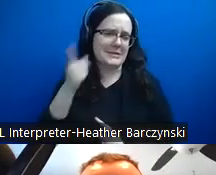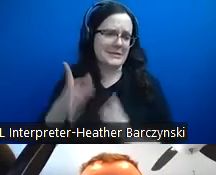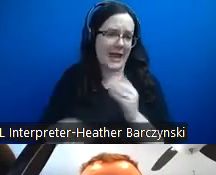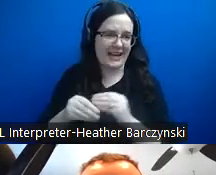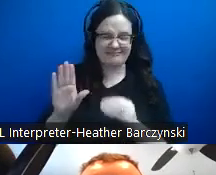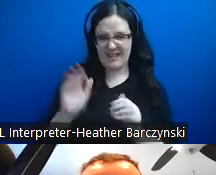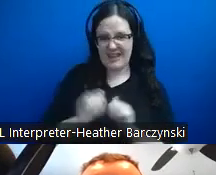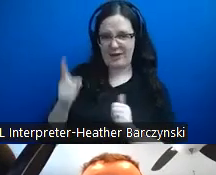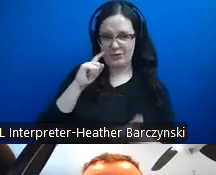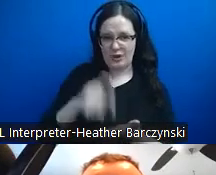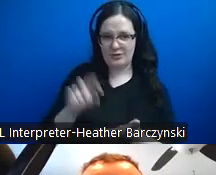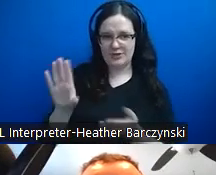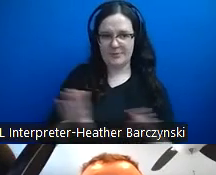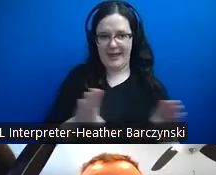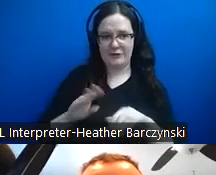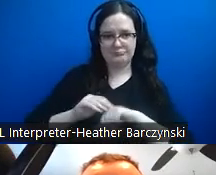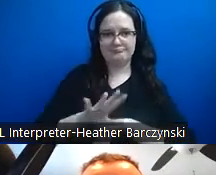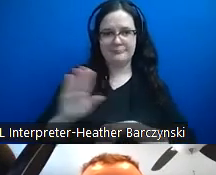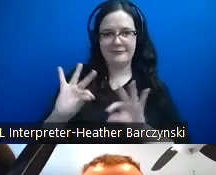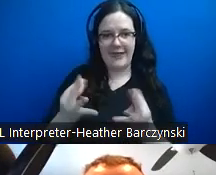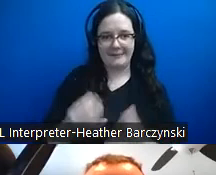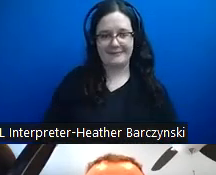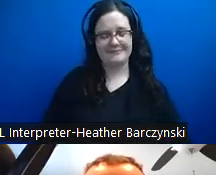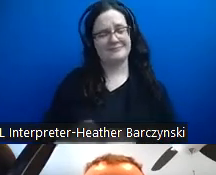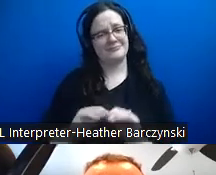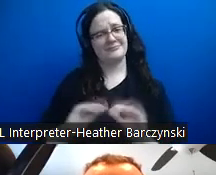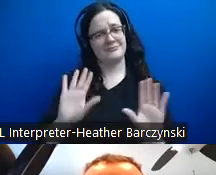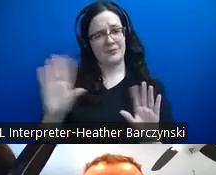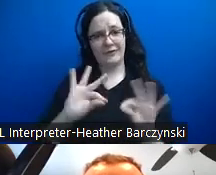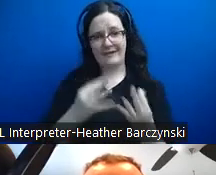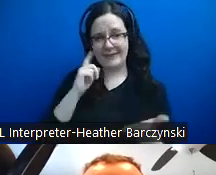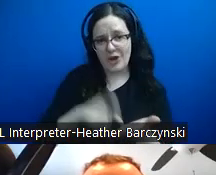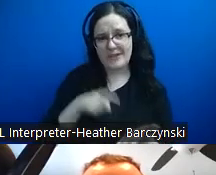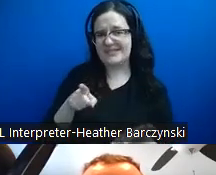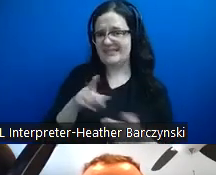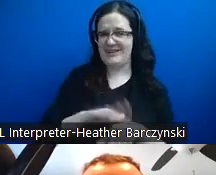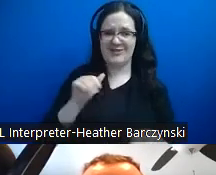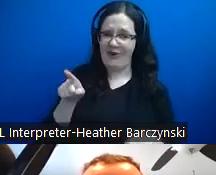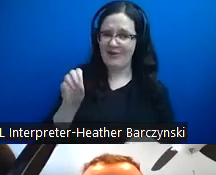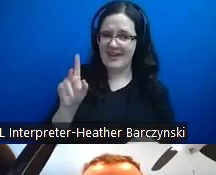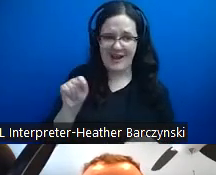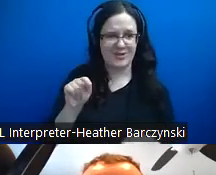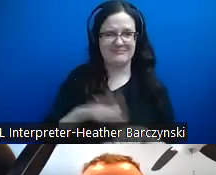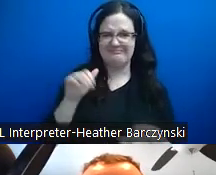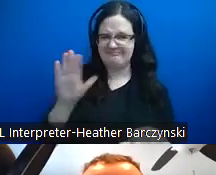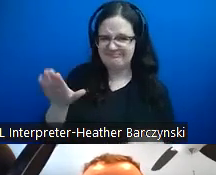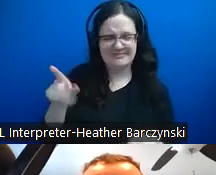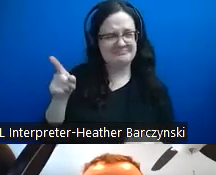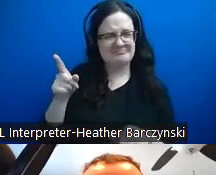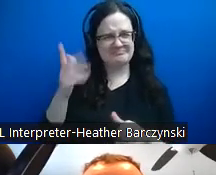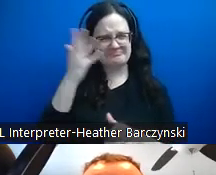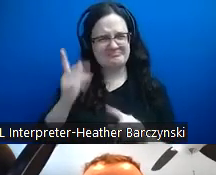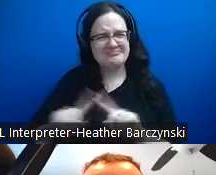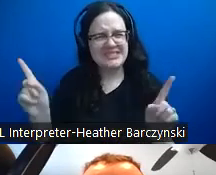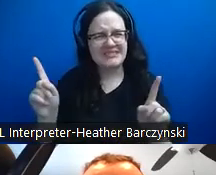family? Obviously, they noticed it, right? They called you out on it and said, hey, you're different. No matter what,